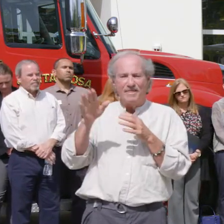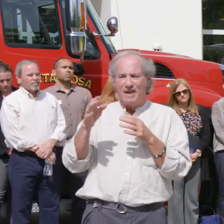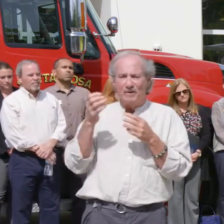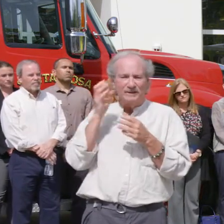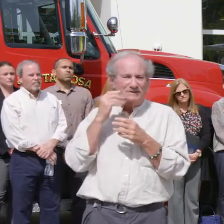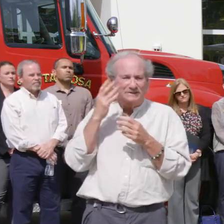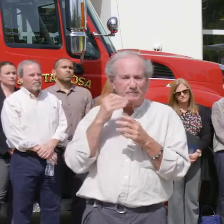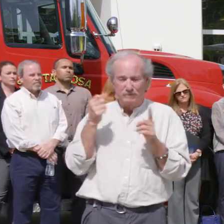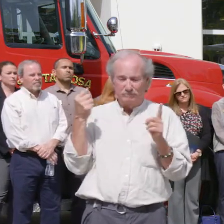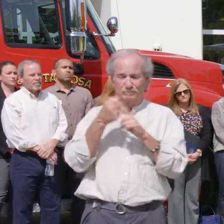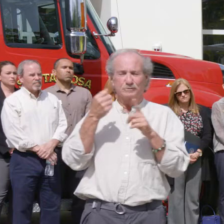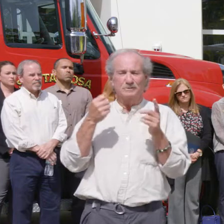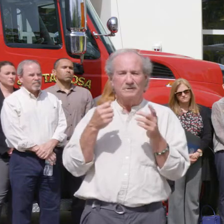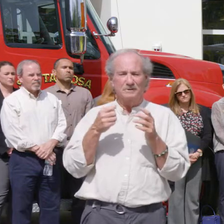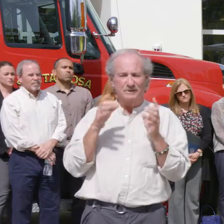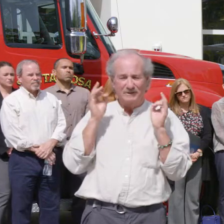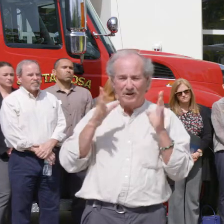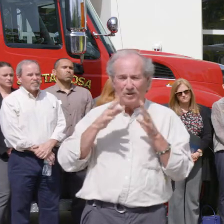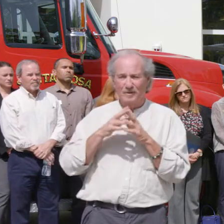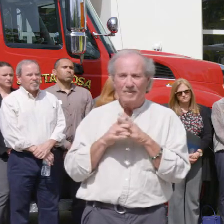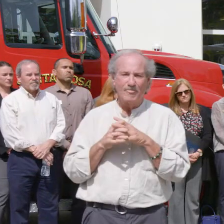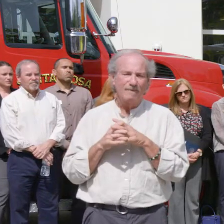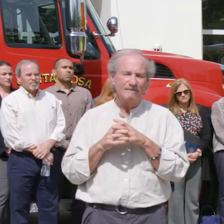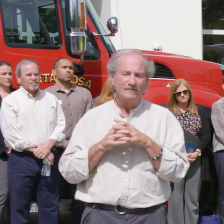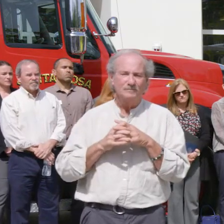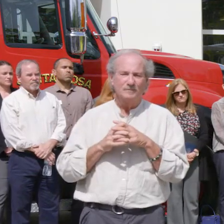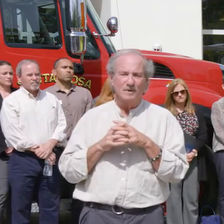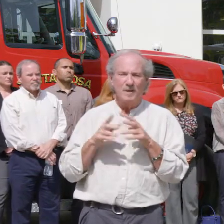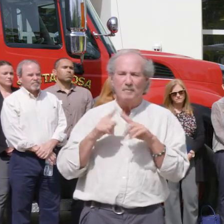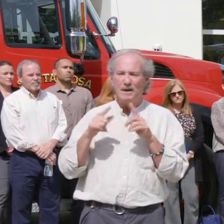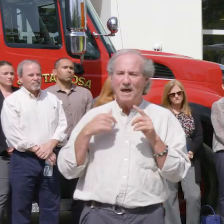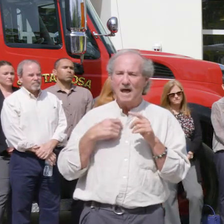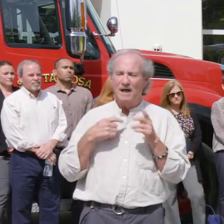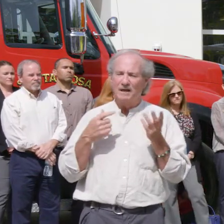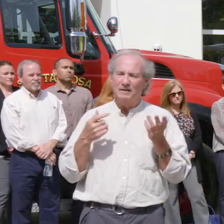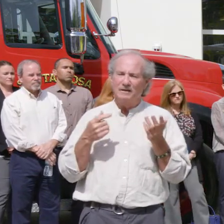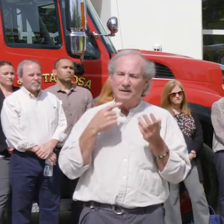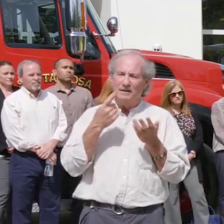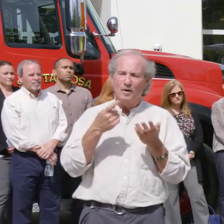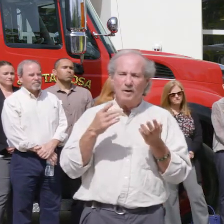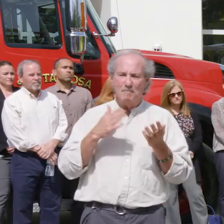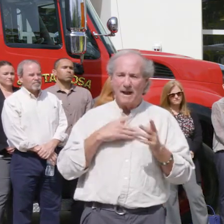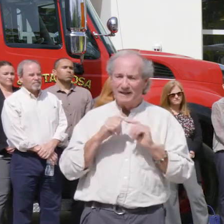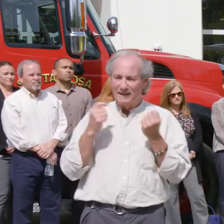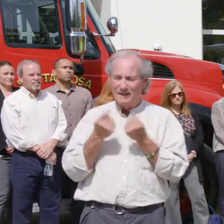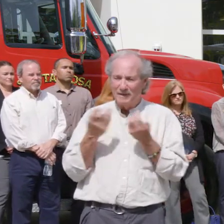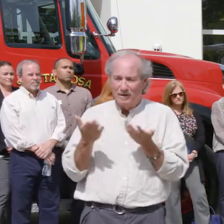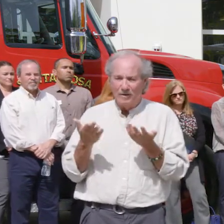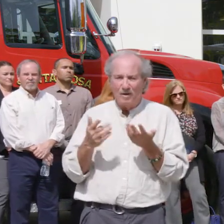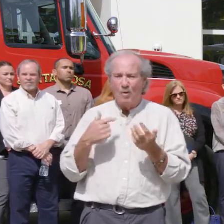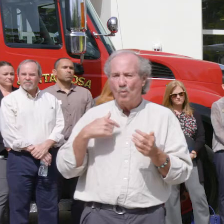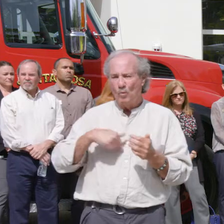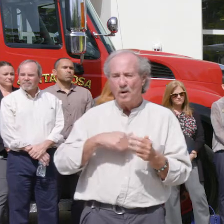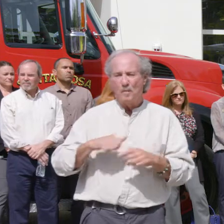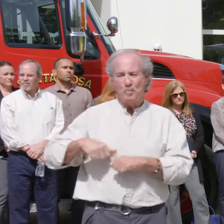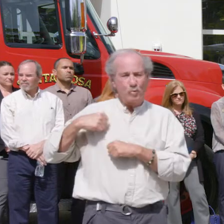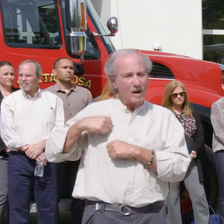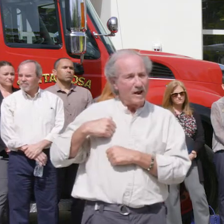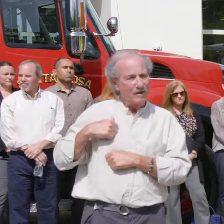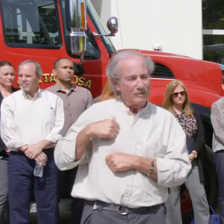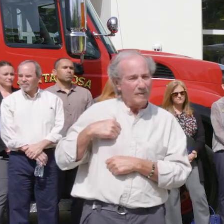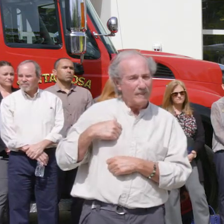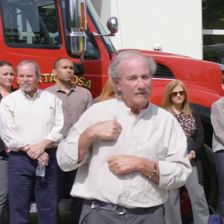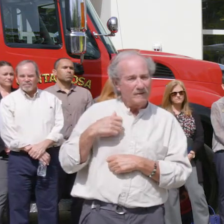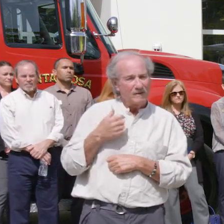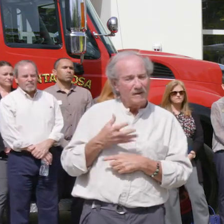this natural disaster had on victims and families. But I can assure you that our team here today are very proud to play an important